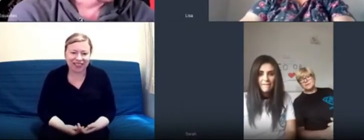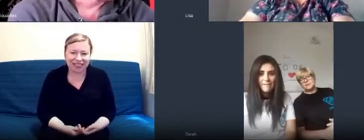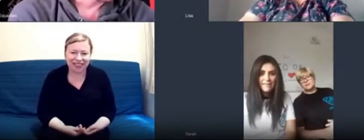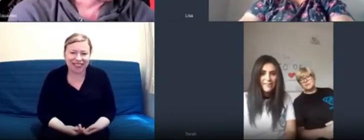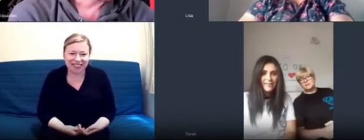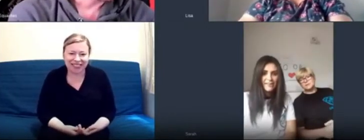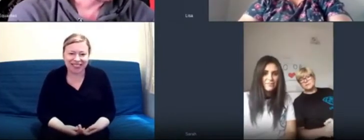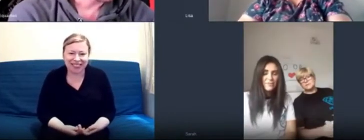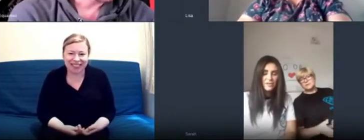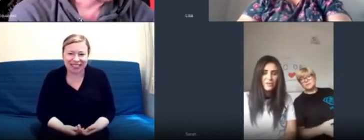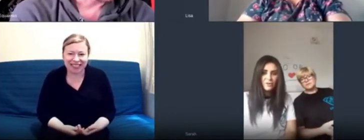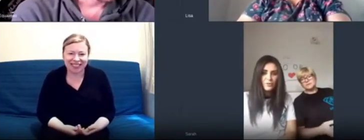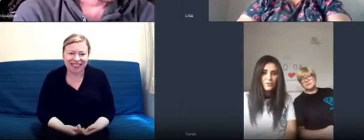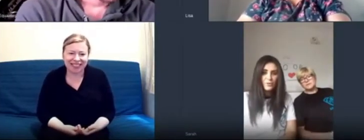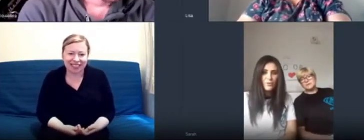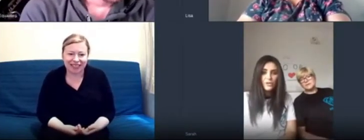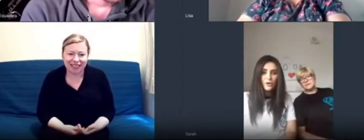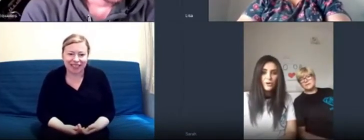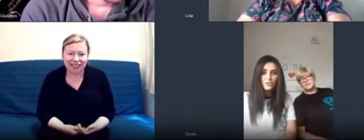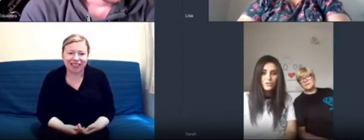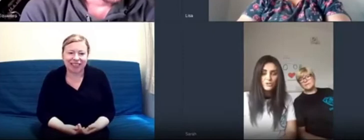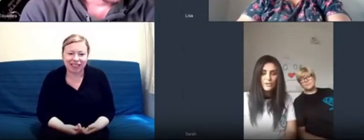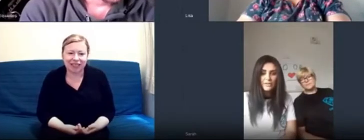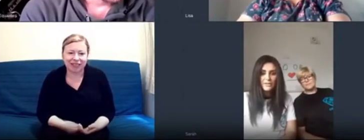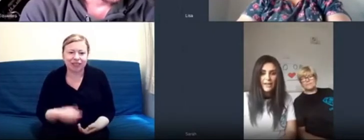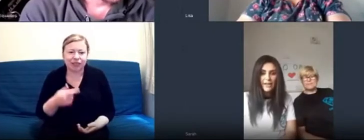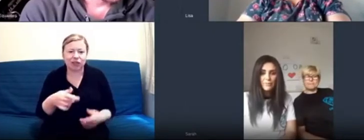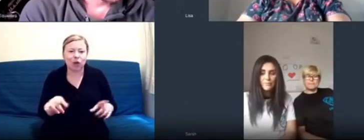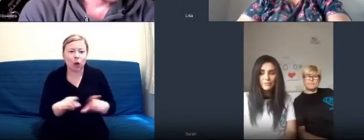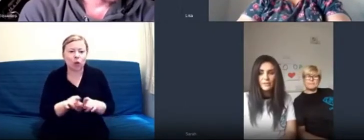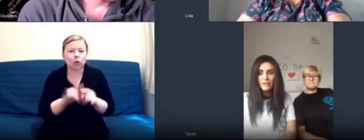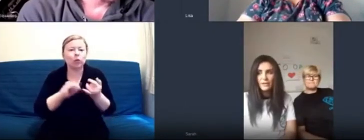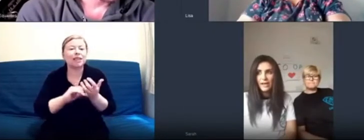Yeah. Oh dear. Wow, that's crazy.